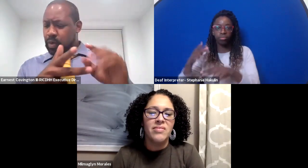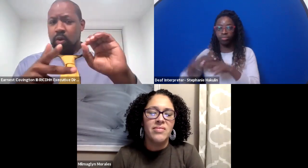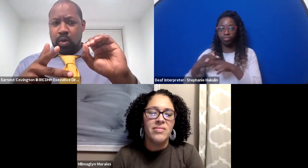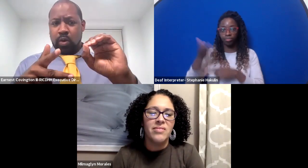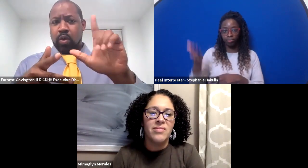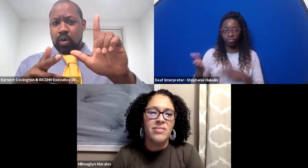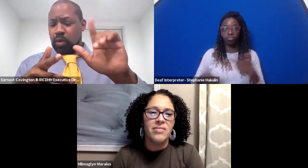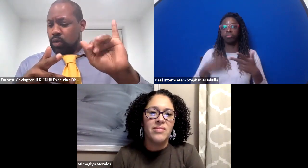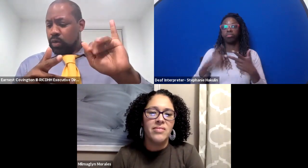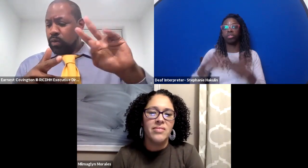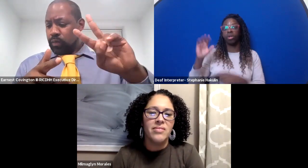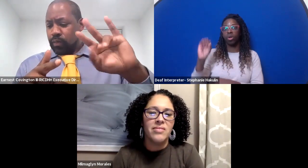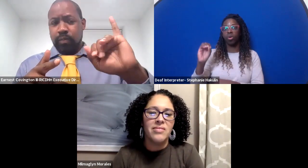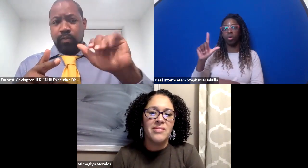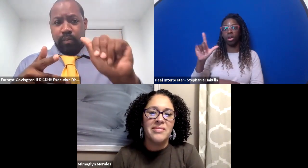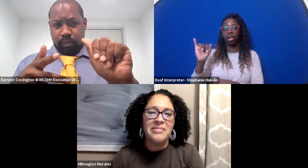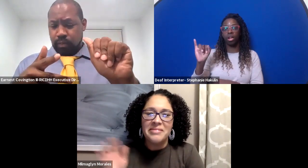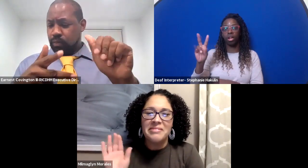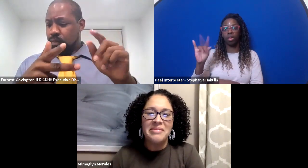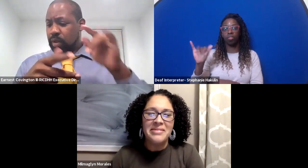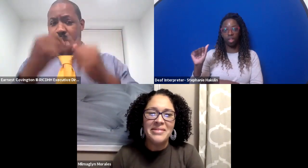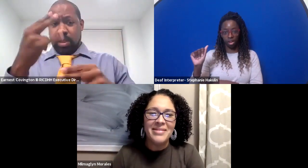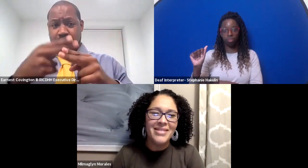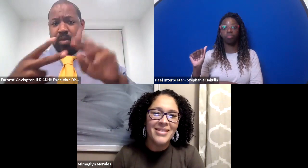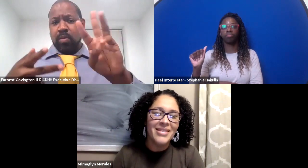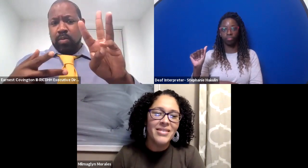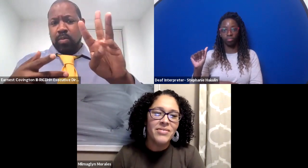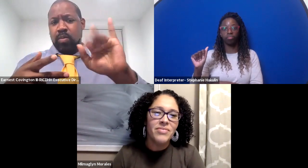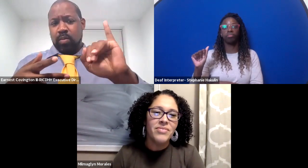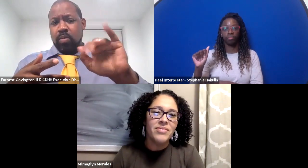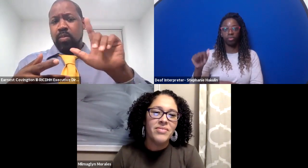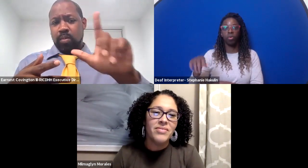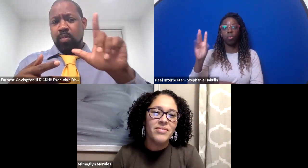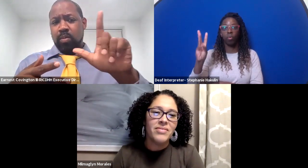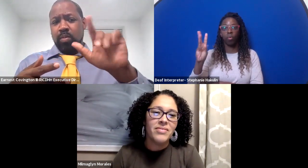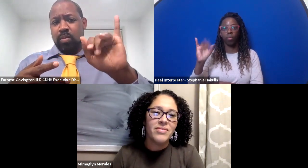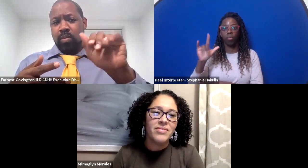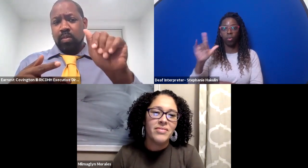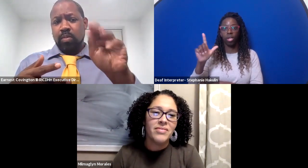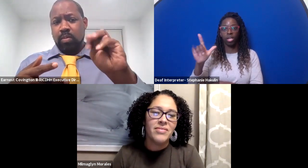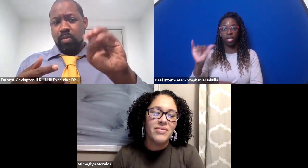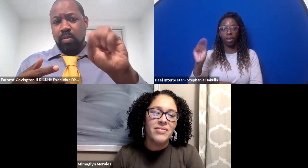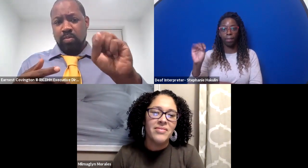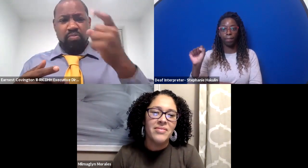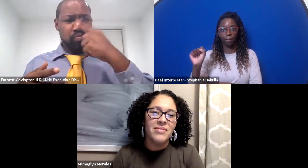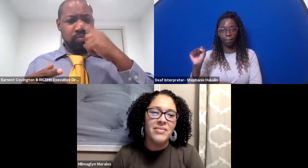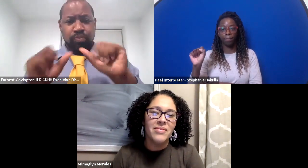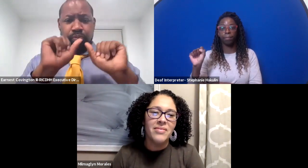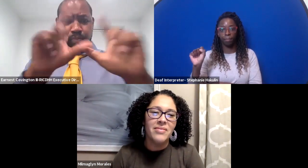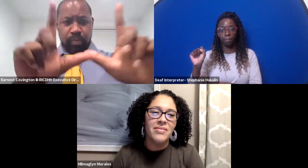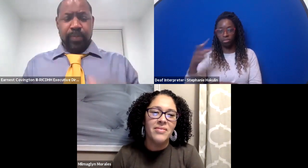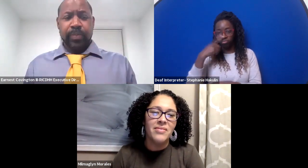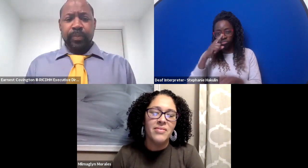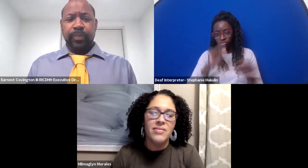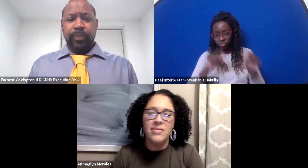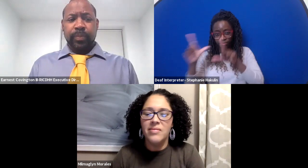And another person who I'd like to feature, and that's Olivia Williams. We were also lucky